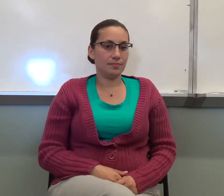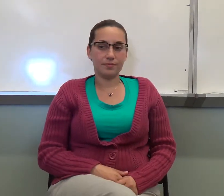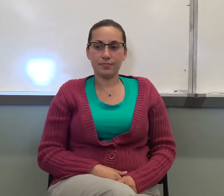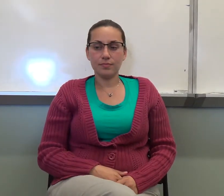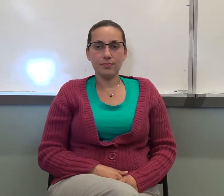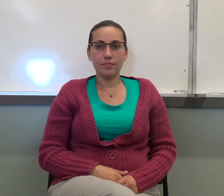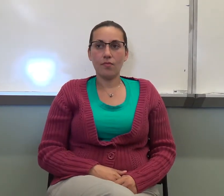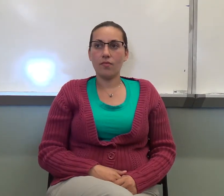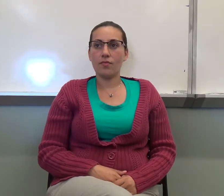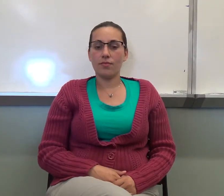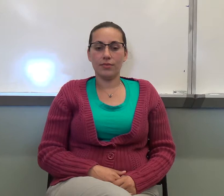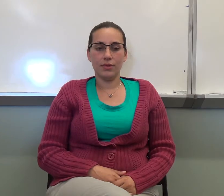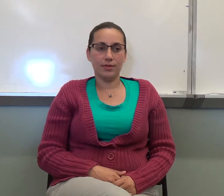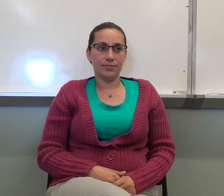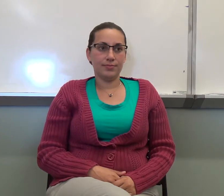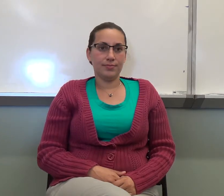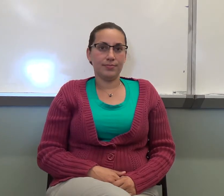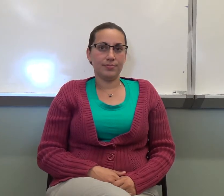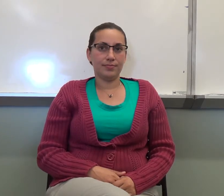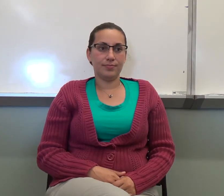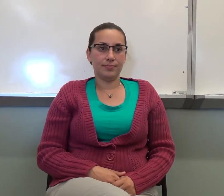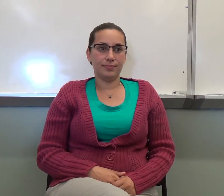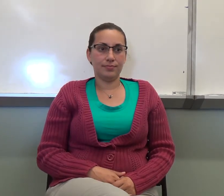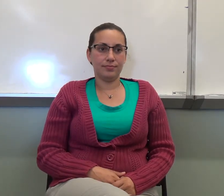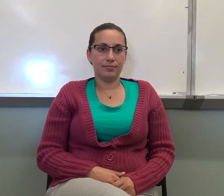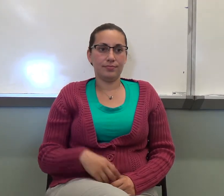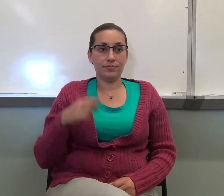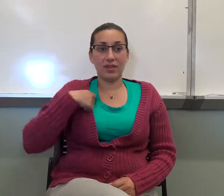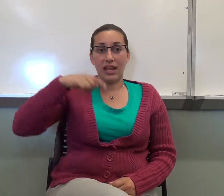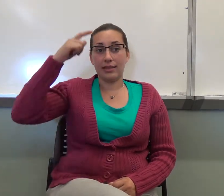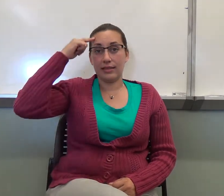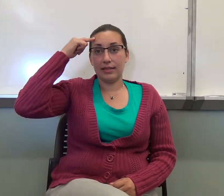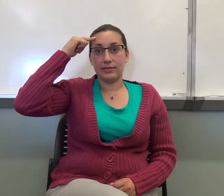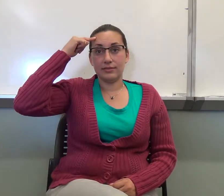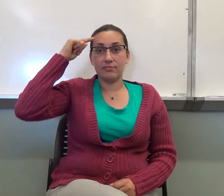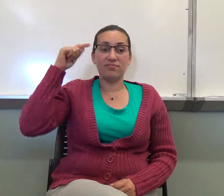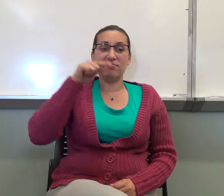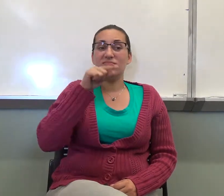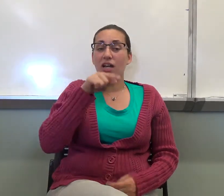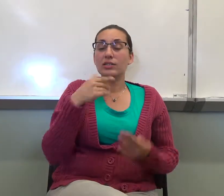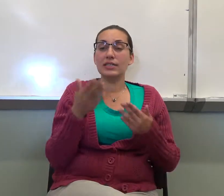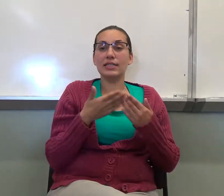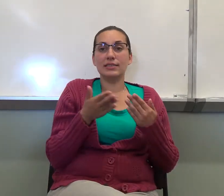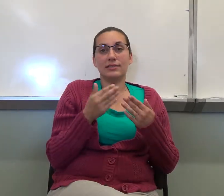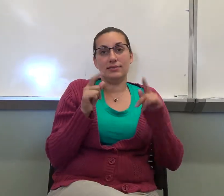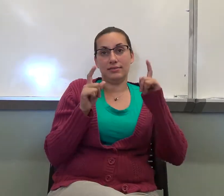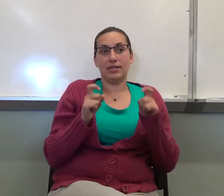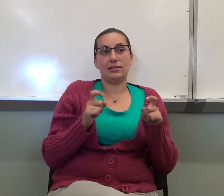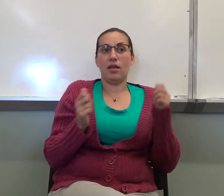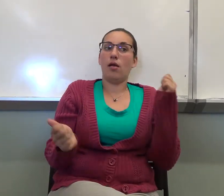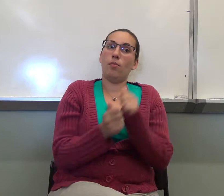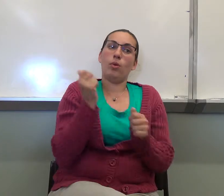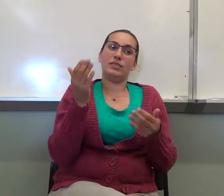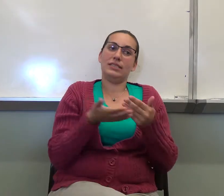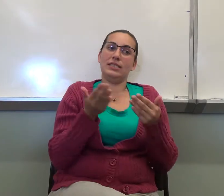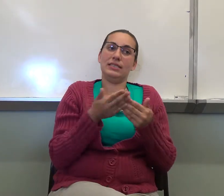So, I think it's one of the simplest, easiest tests of the semester. I was a little surprised at how low the